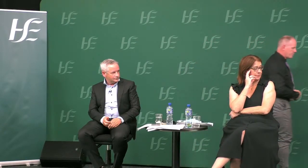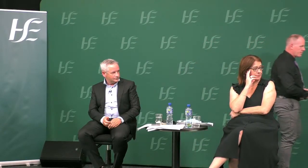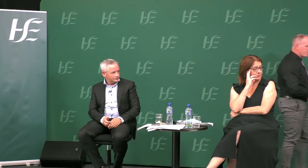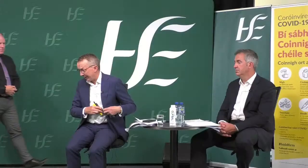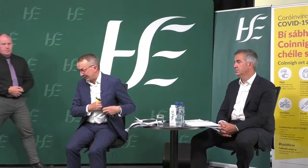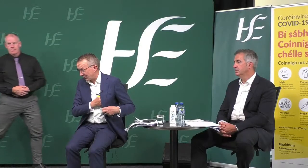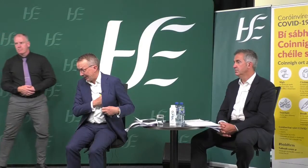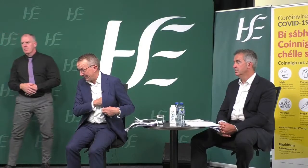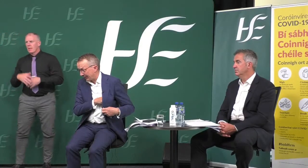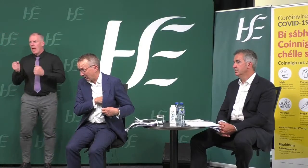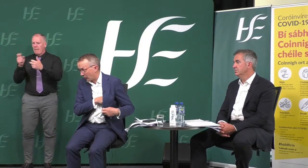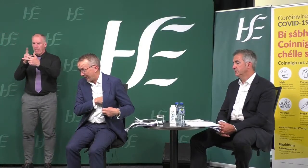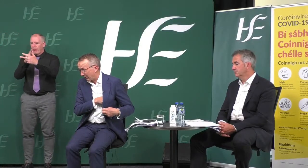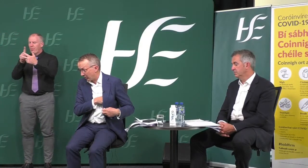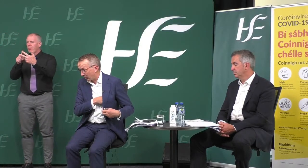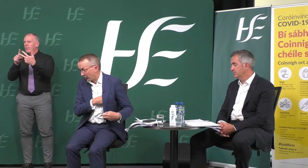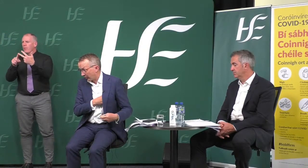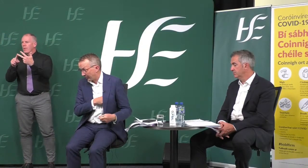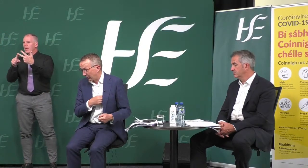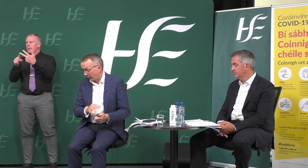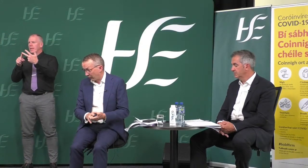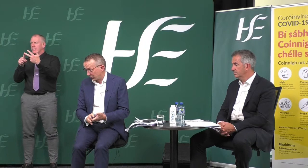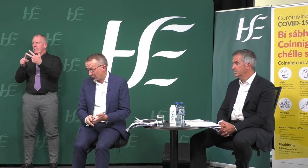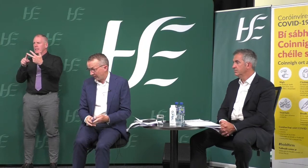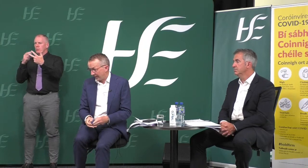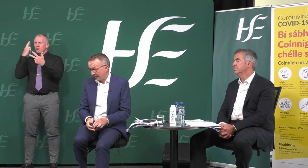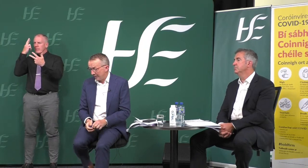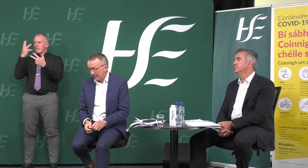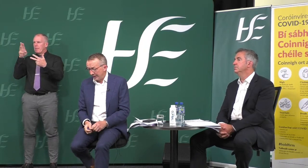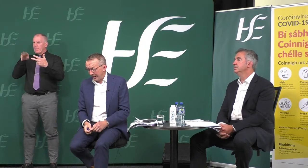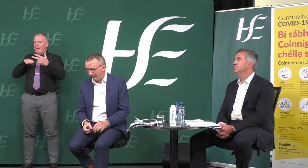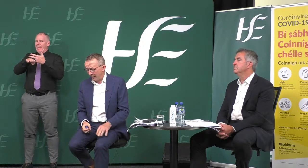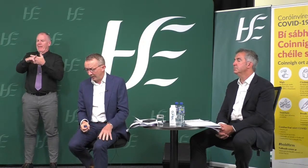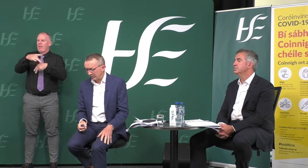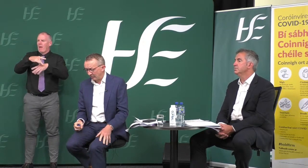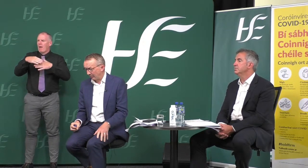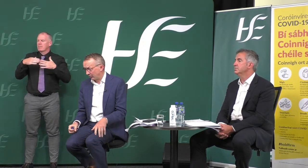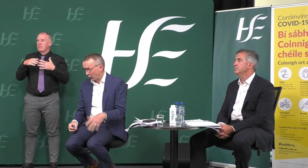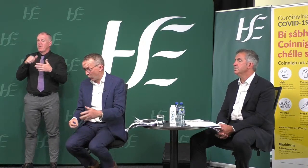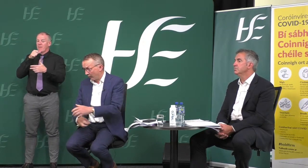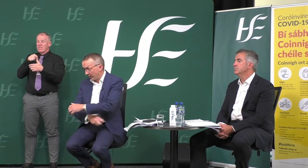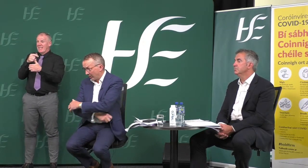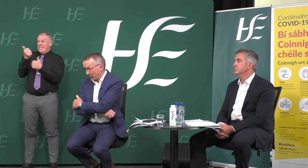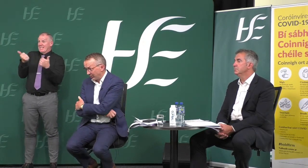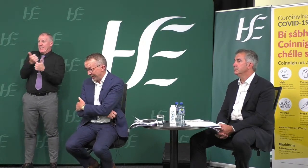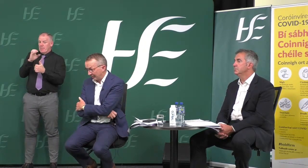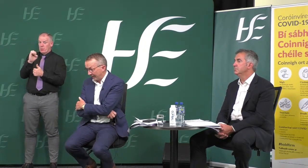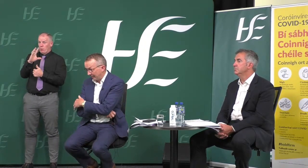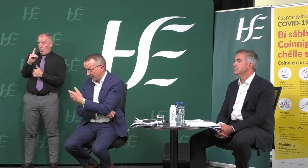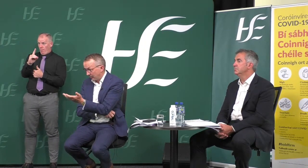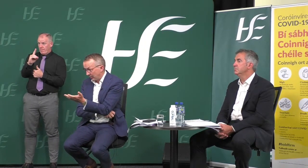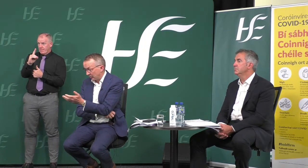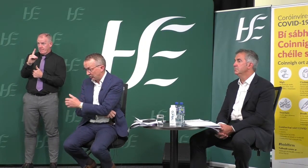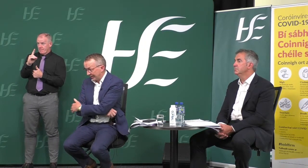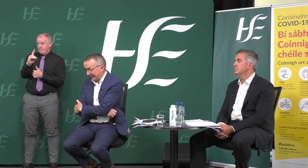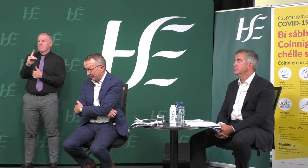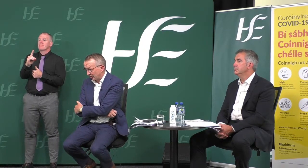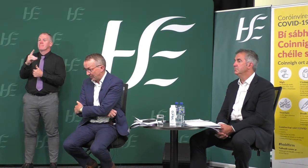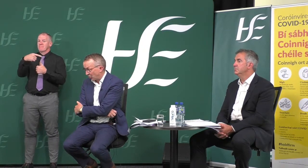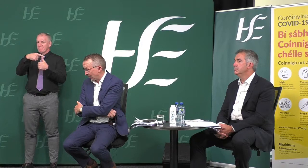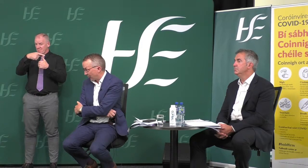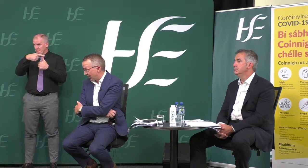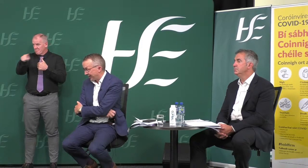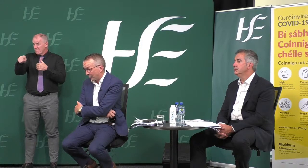There are three ways people acquire. First of all, they have symptoms of COVID and are detected by